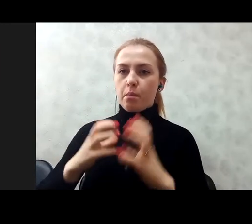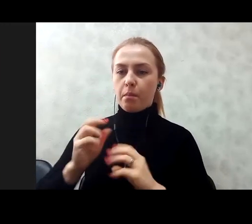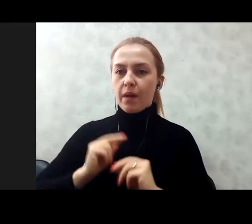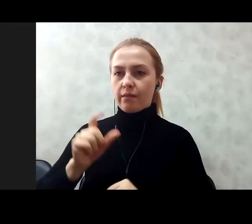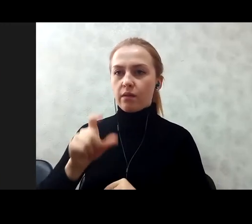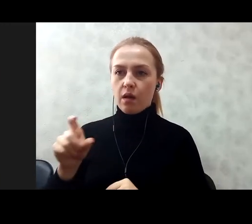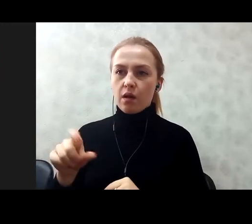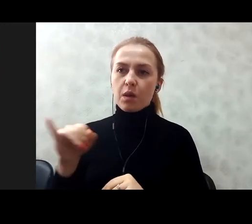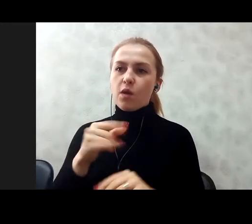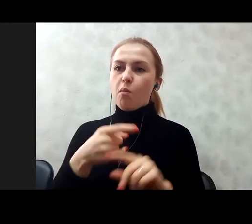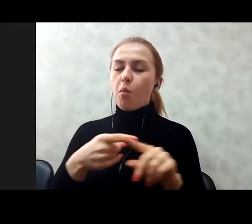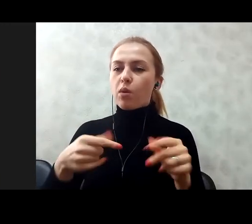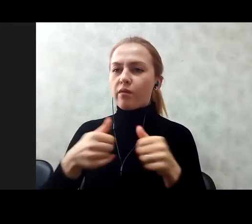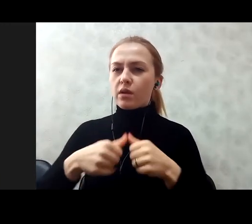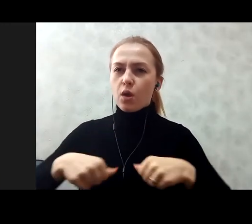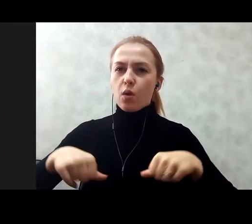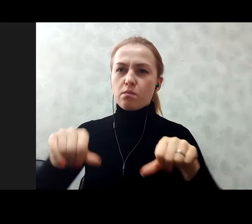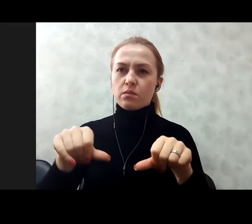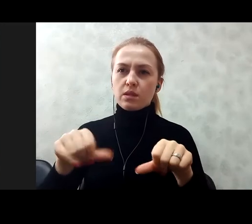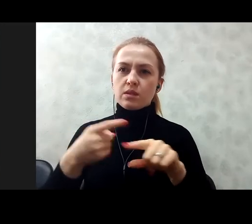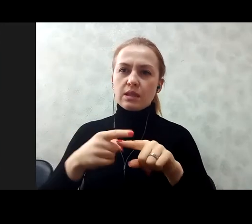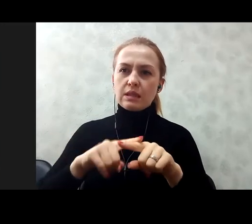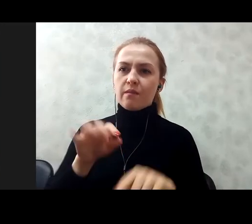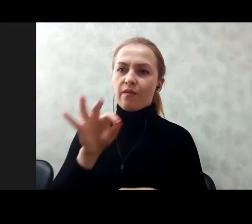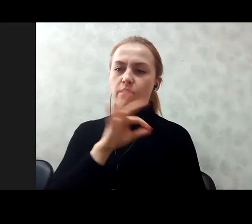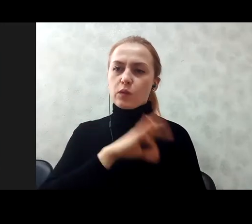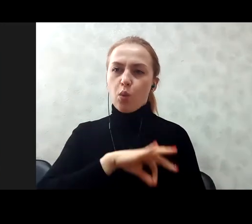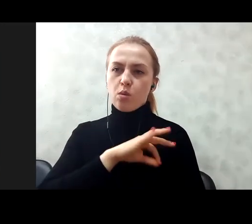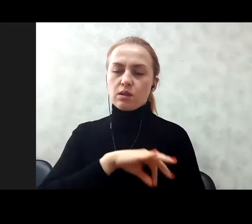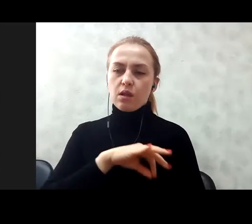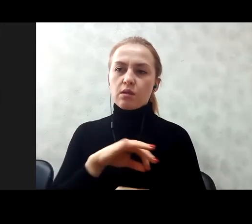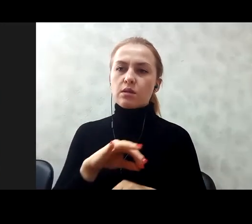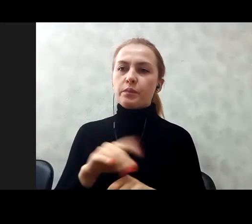several international partners to eliminate